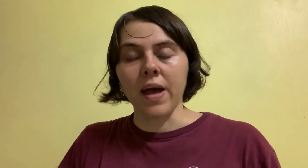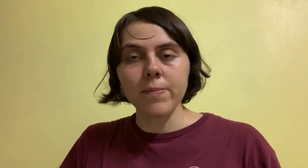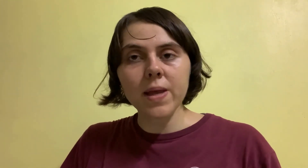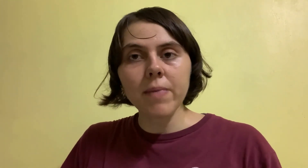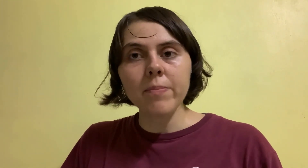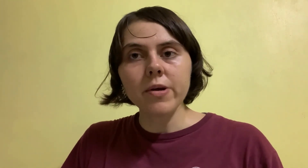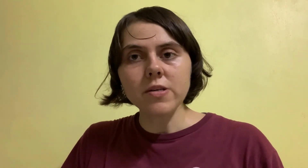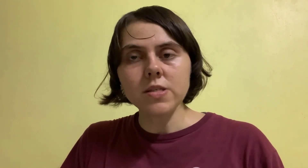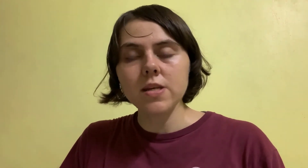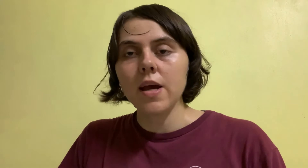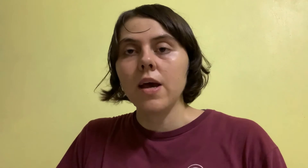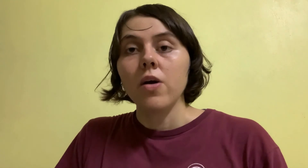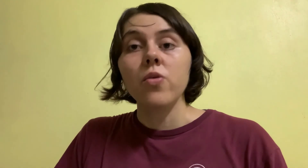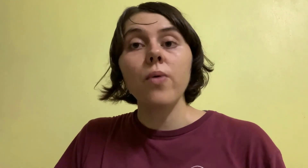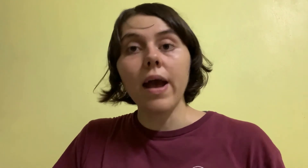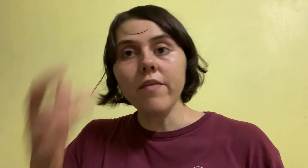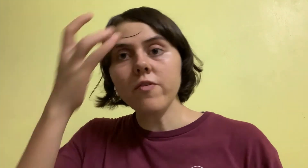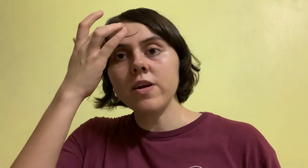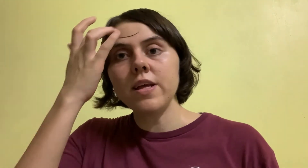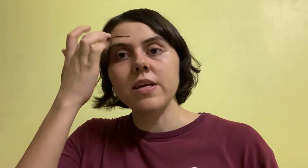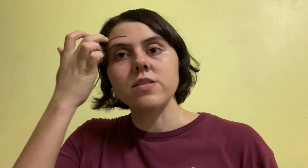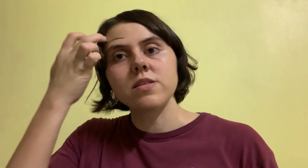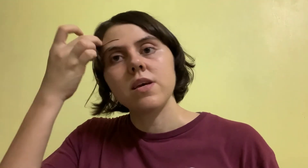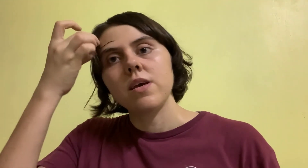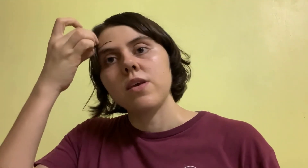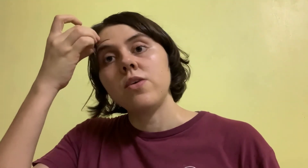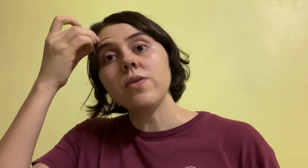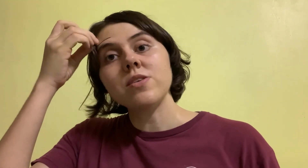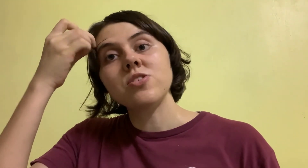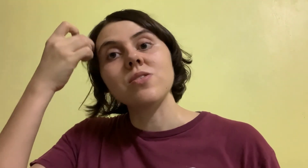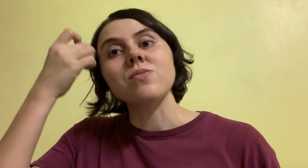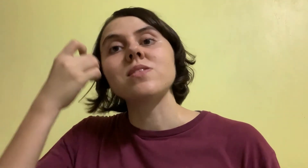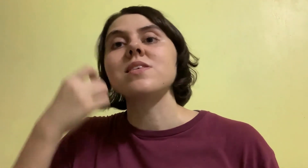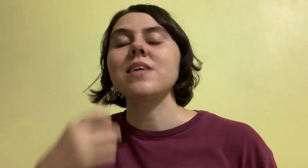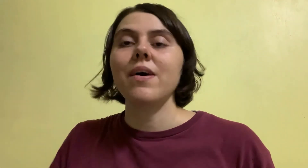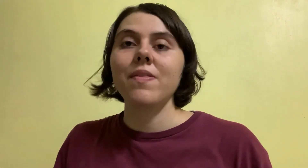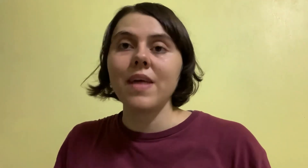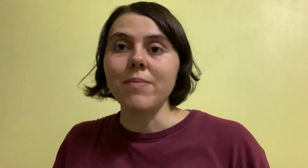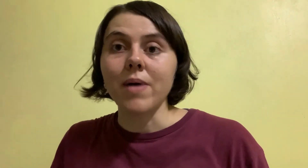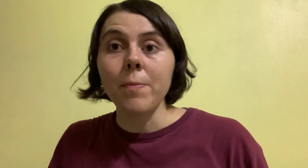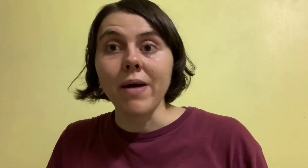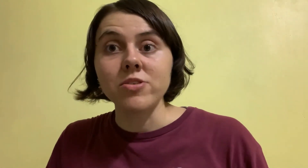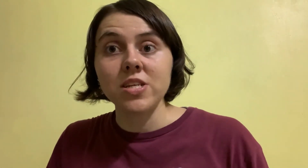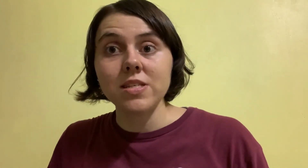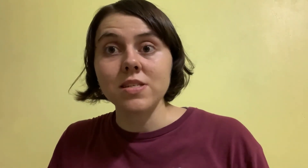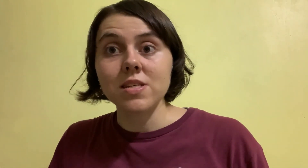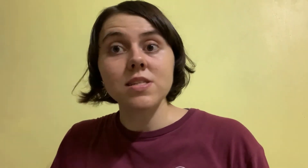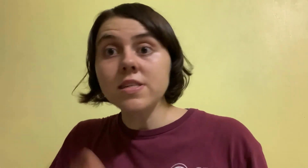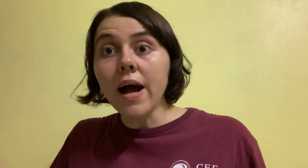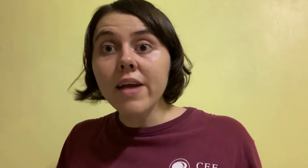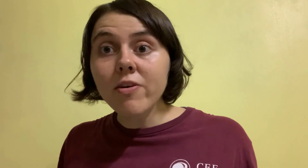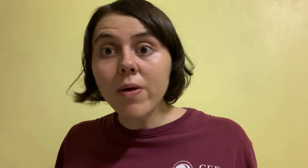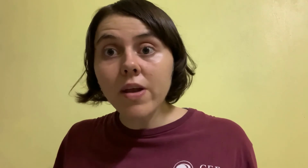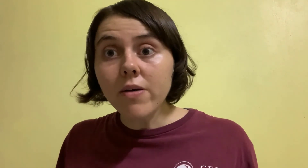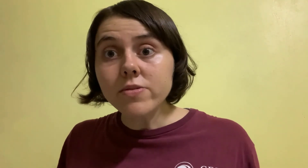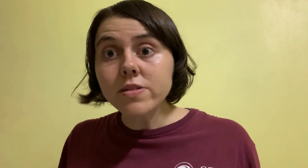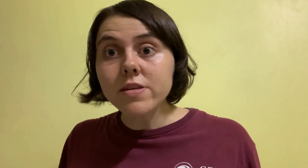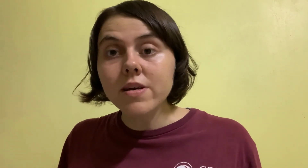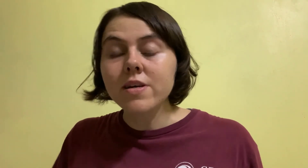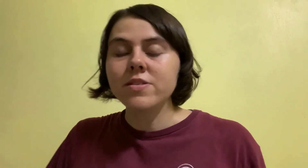family members, whoever it is, you can choose to tell them about Jesus because not everyone knows. See,